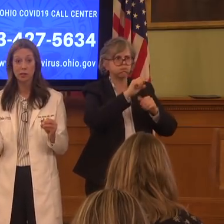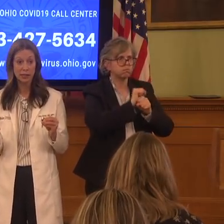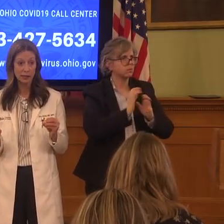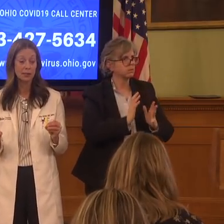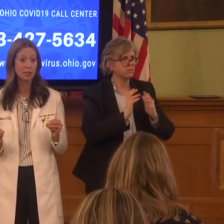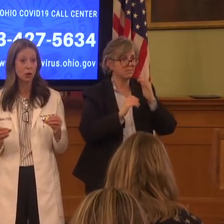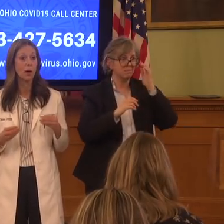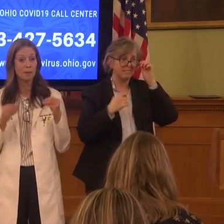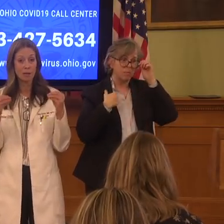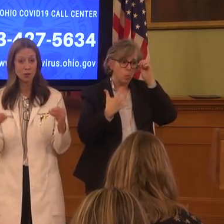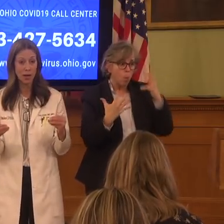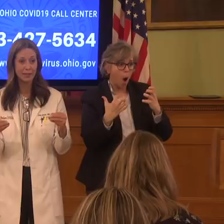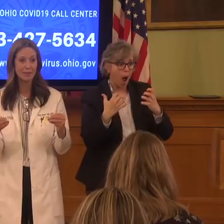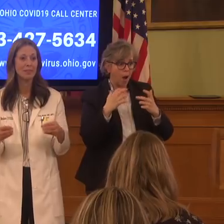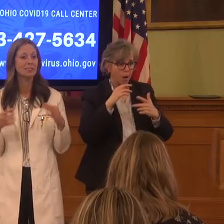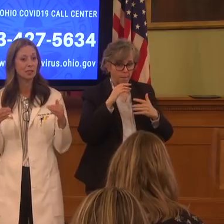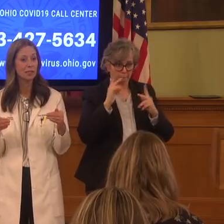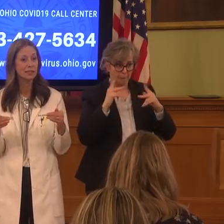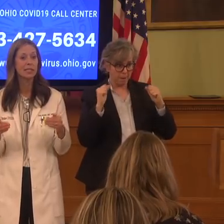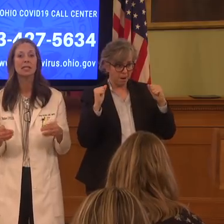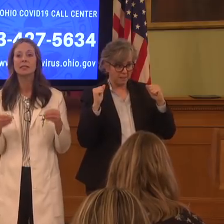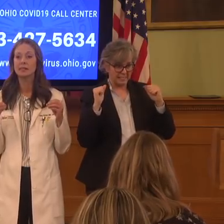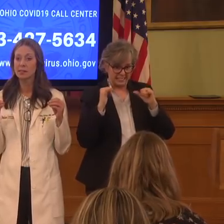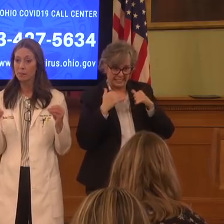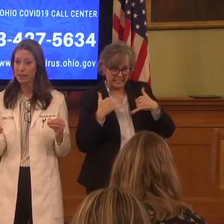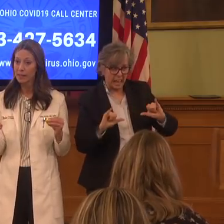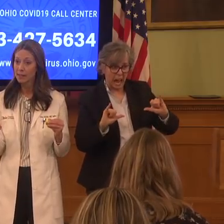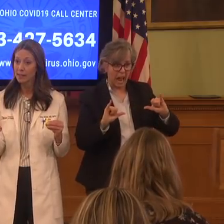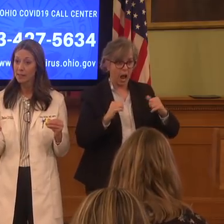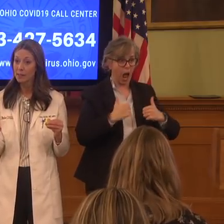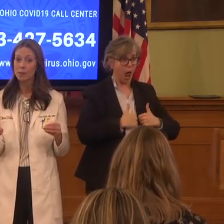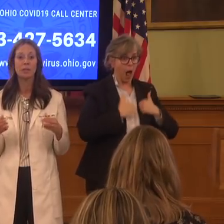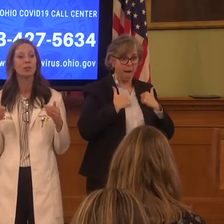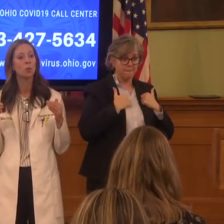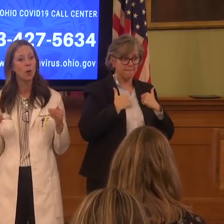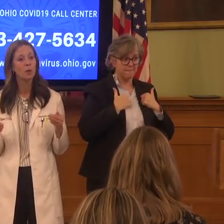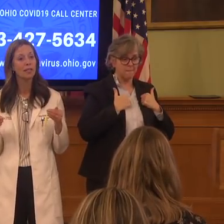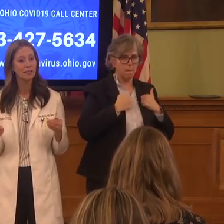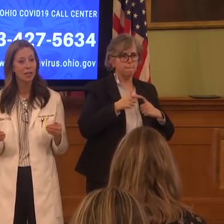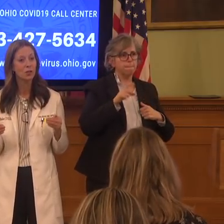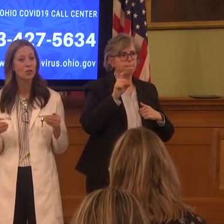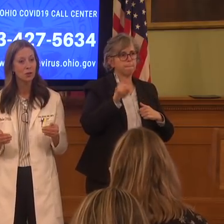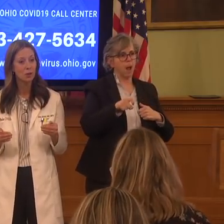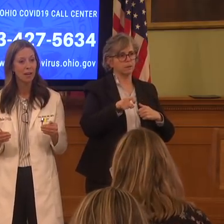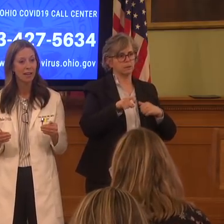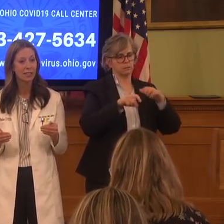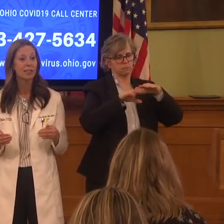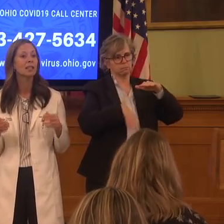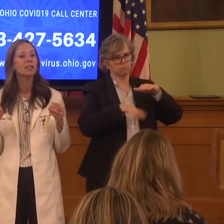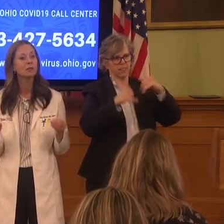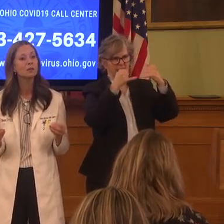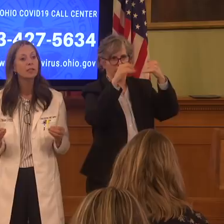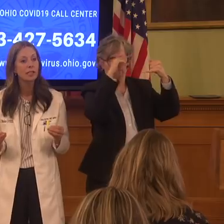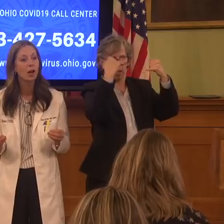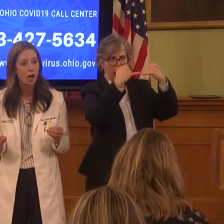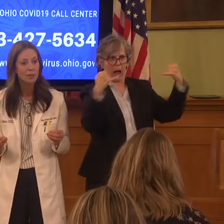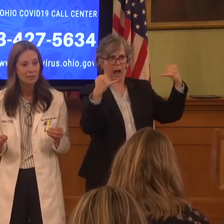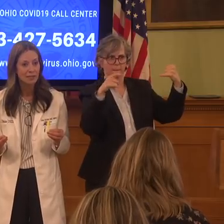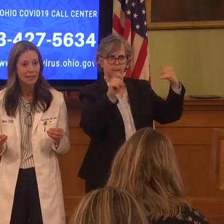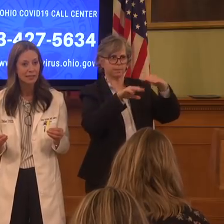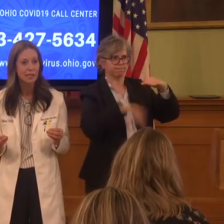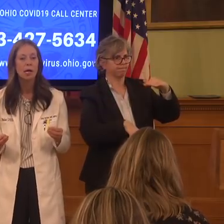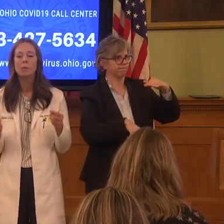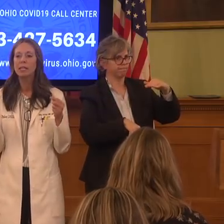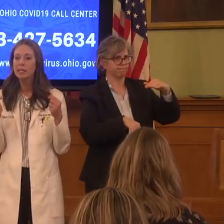is serious. You know, I'm trying to be serious. This isn't panicky, because what we can tell you to do about it is really